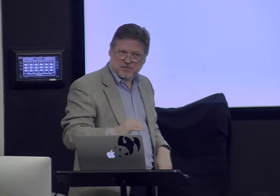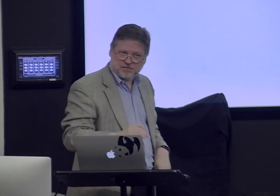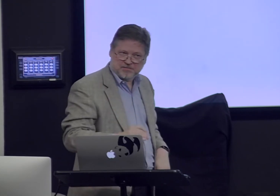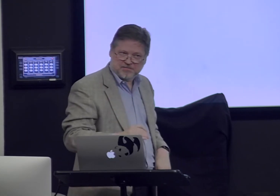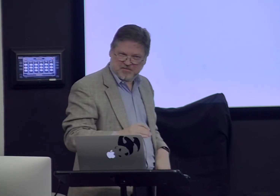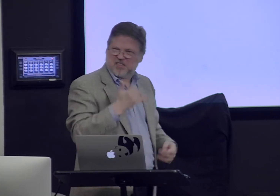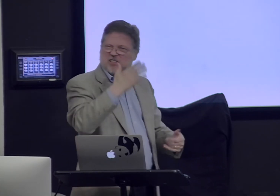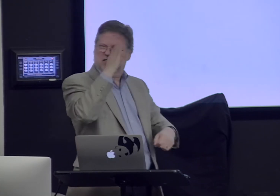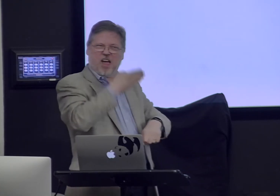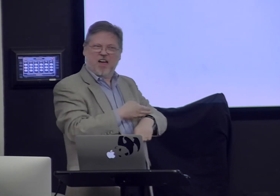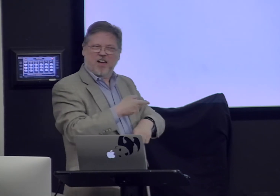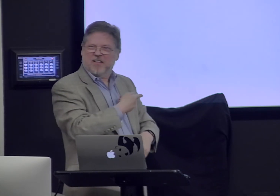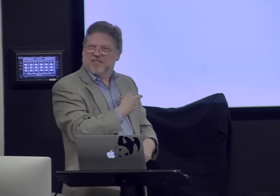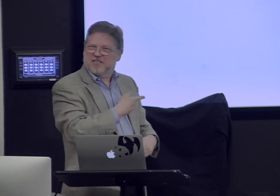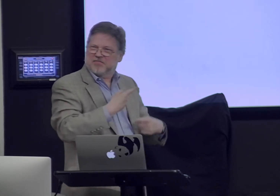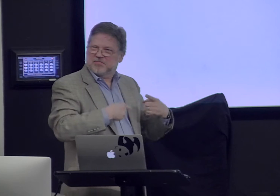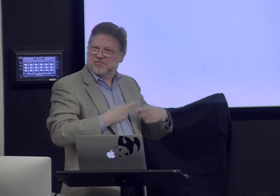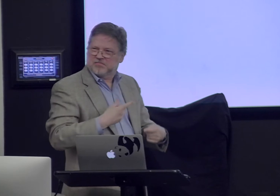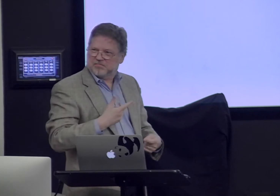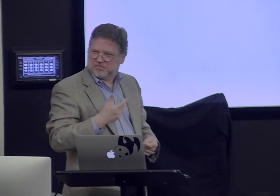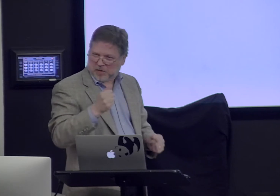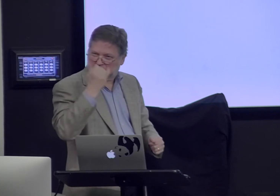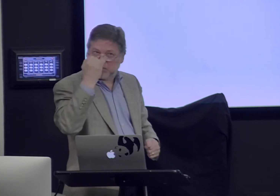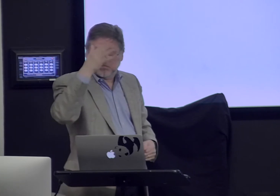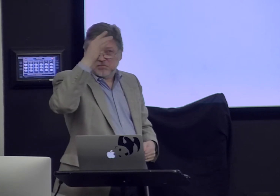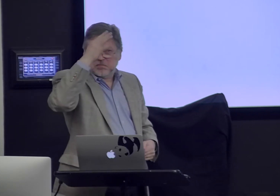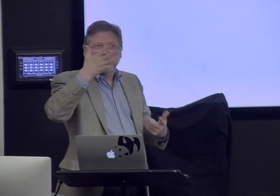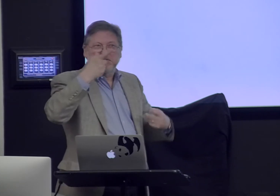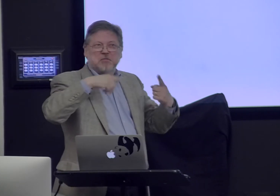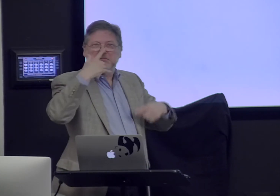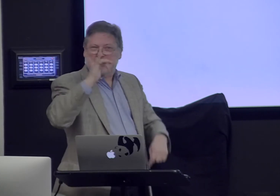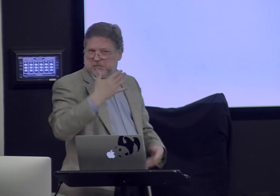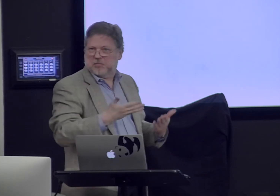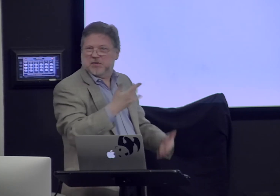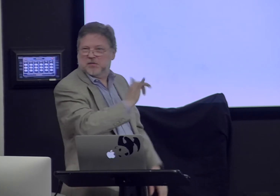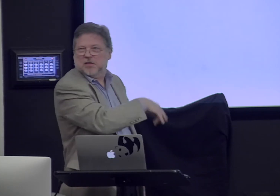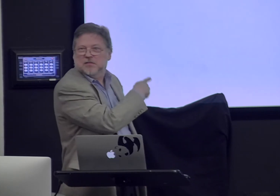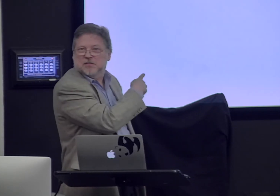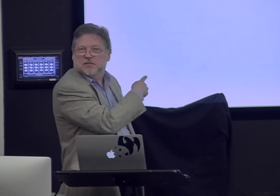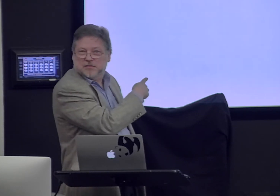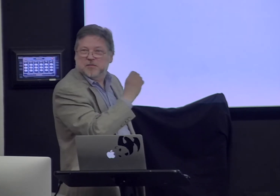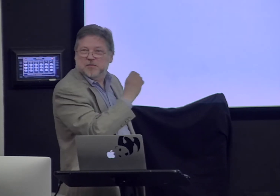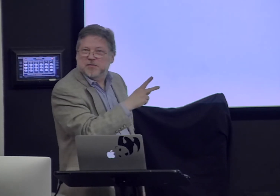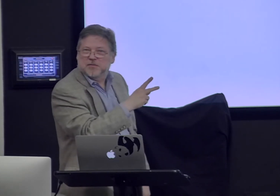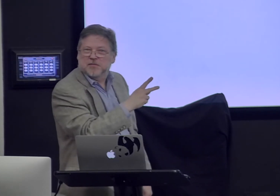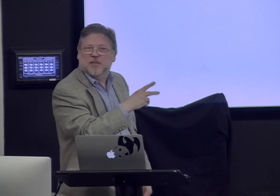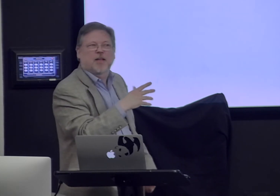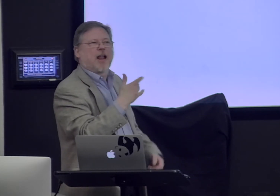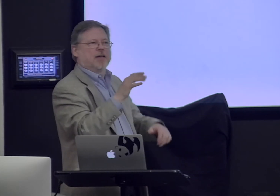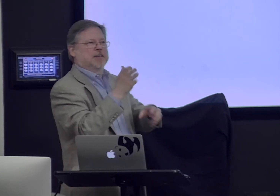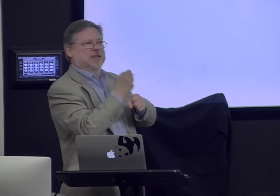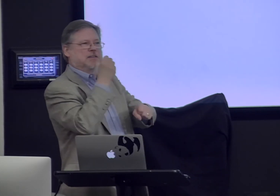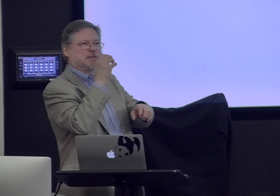of communicating about kinship terms was imported to the United States. And Edward Minor Gallaudet may